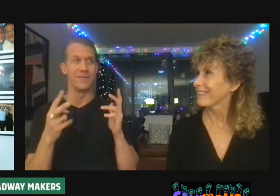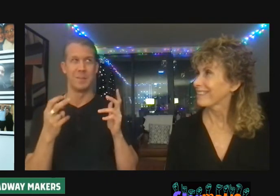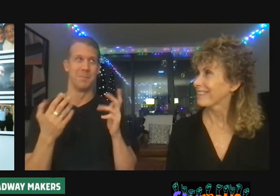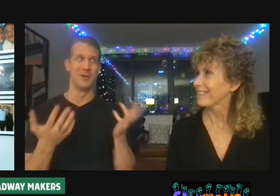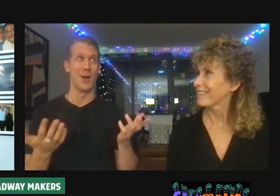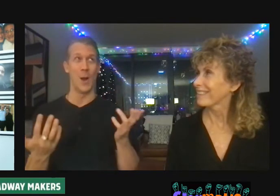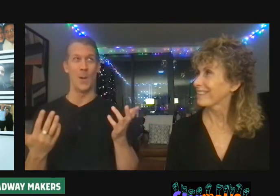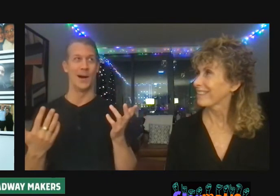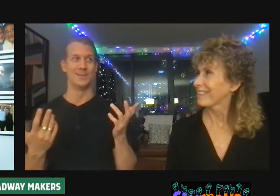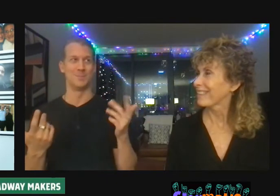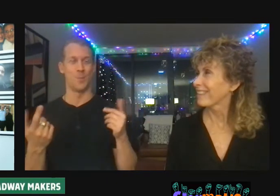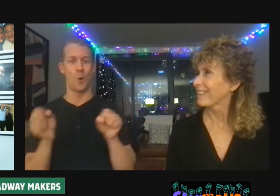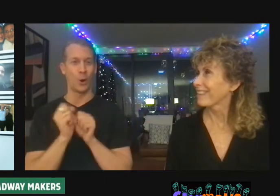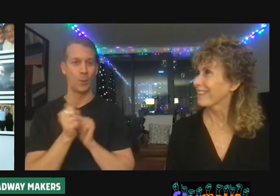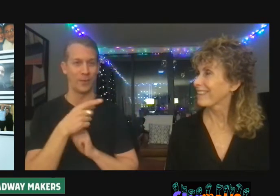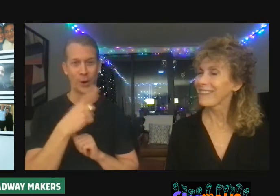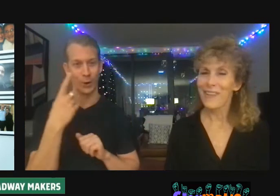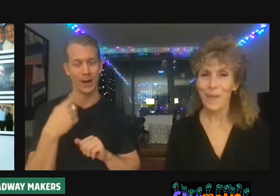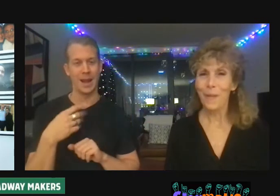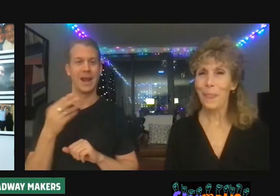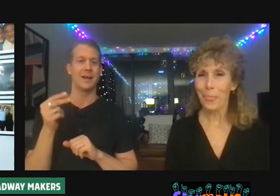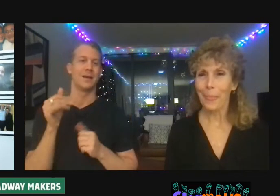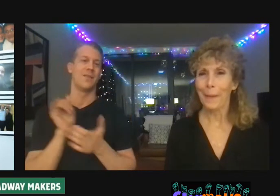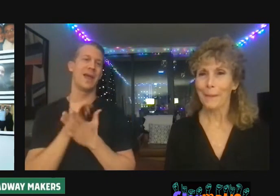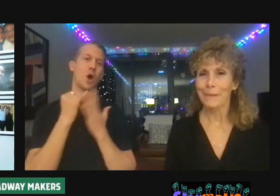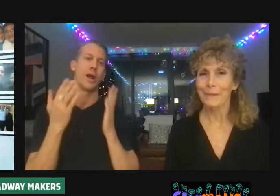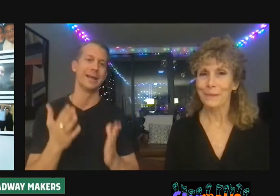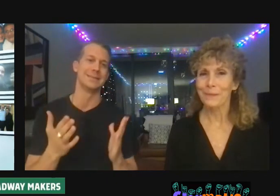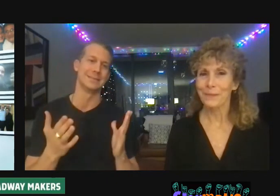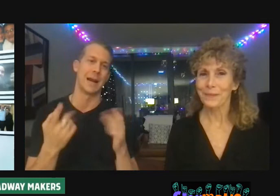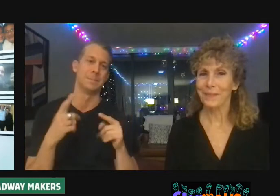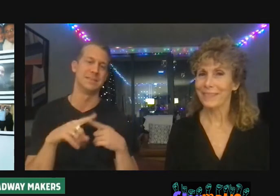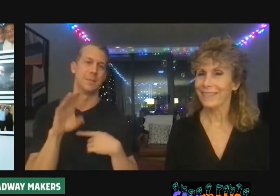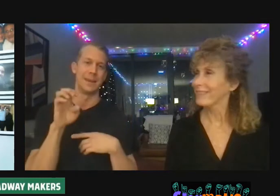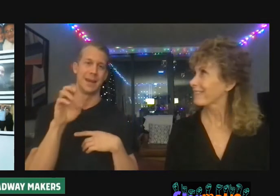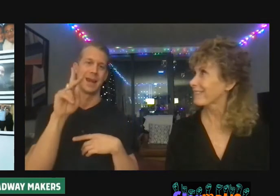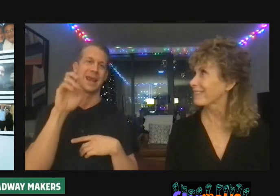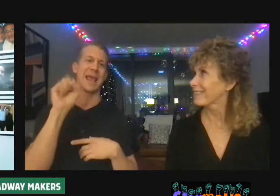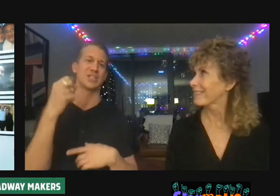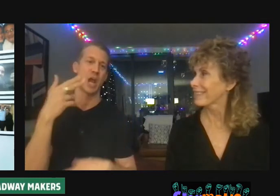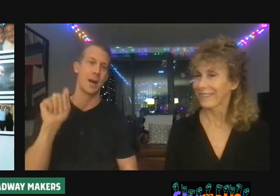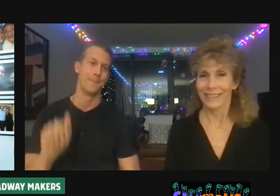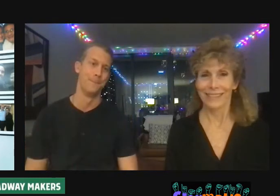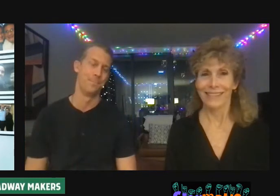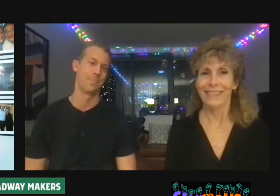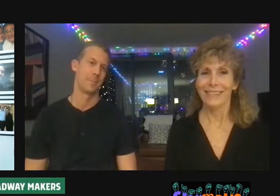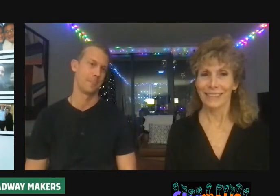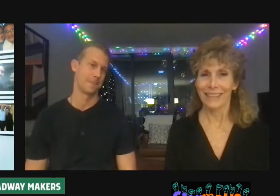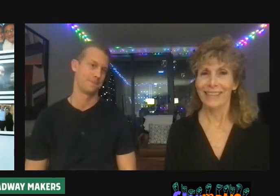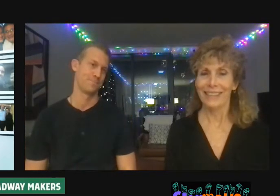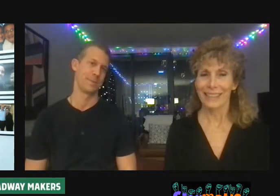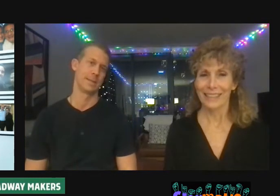or even, you know, work with her. And that artist happens to be Kesha.